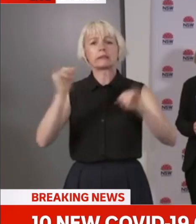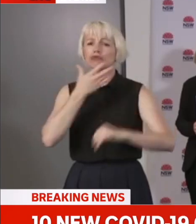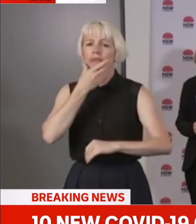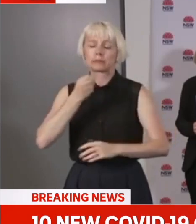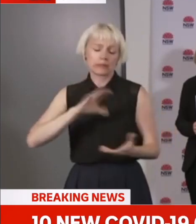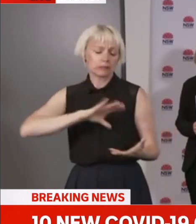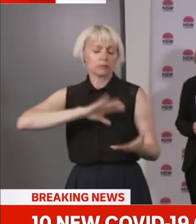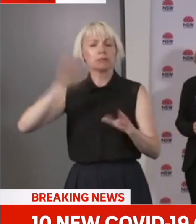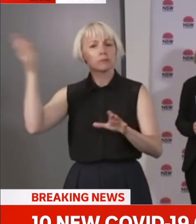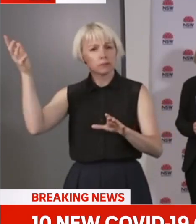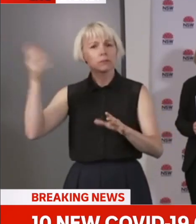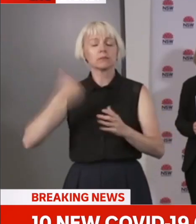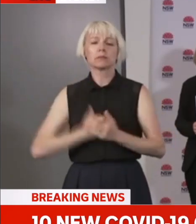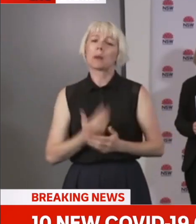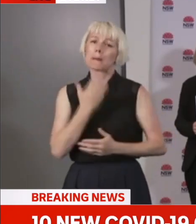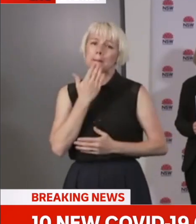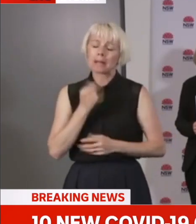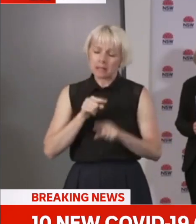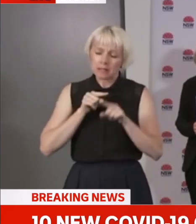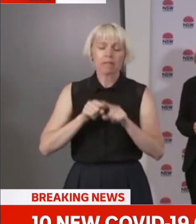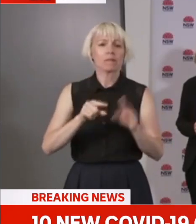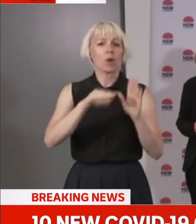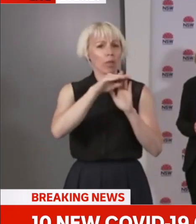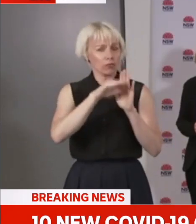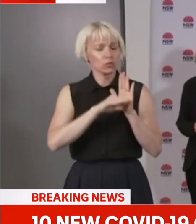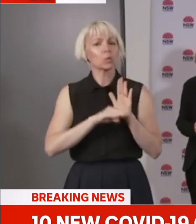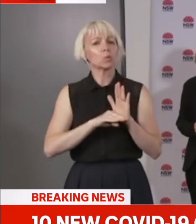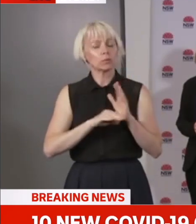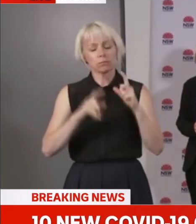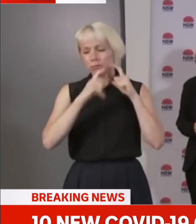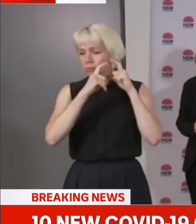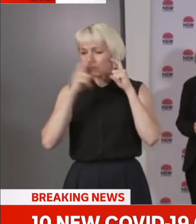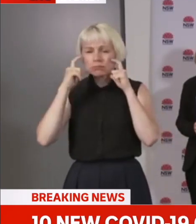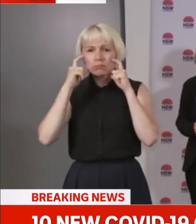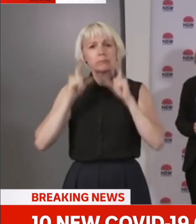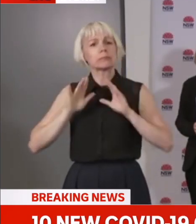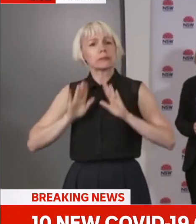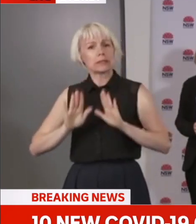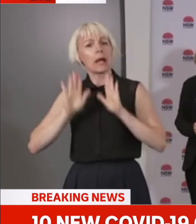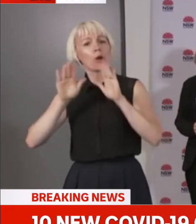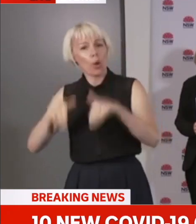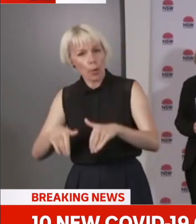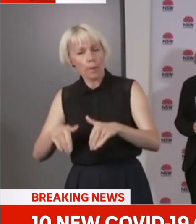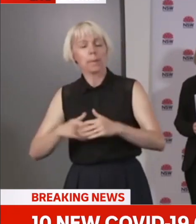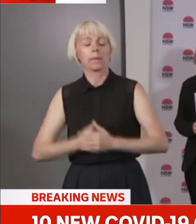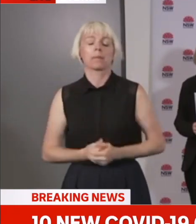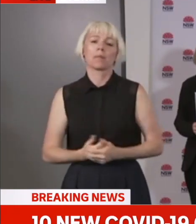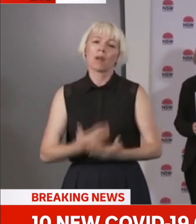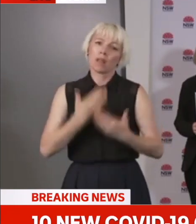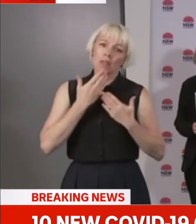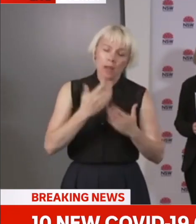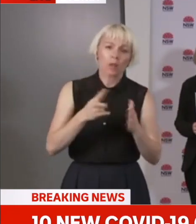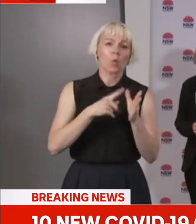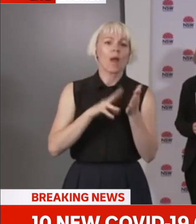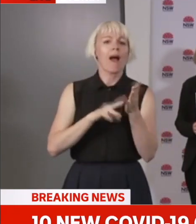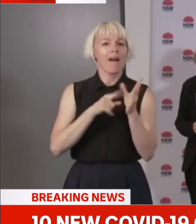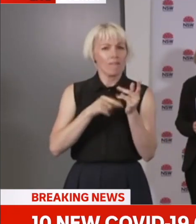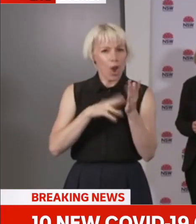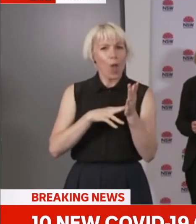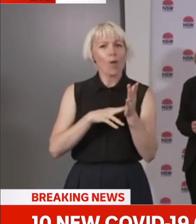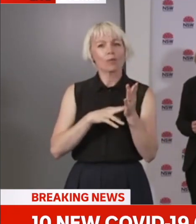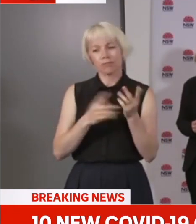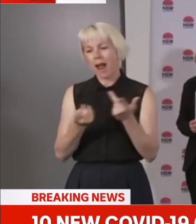manage with the existing guidelines we've set for the community. And I do want to thank deeply the community of Avalon and the more broadly the